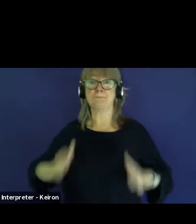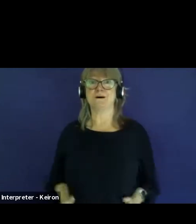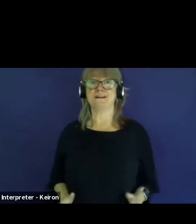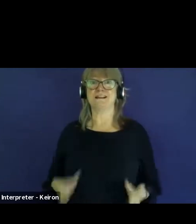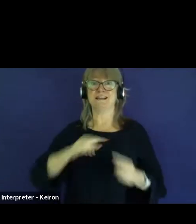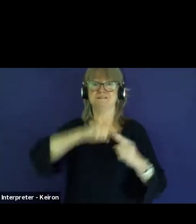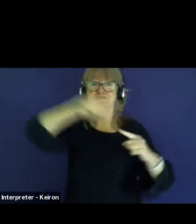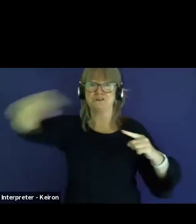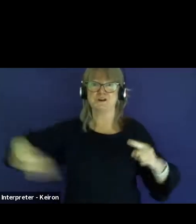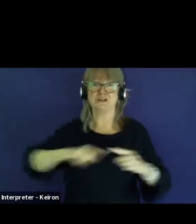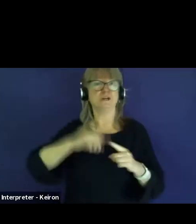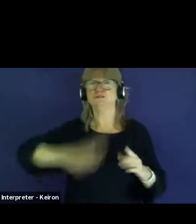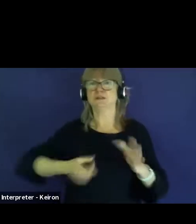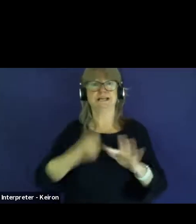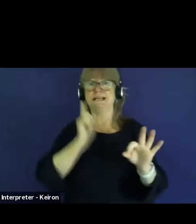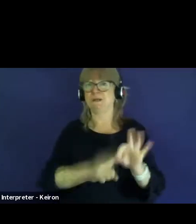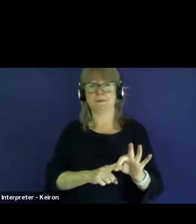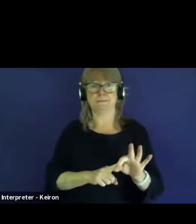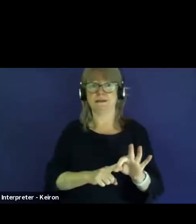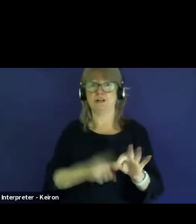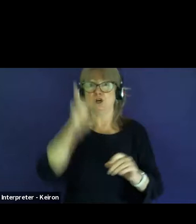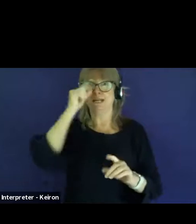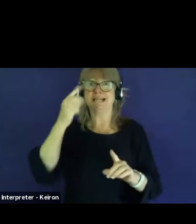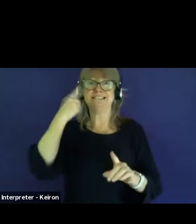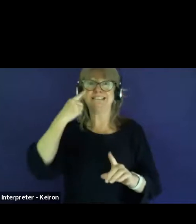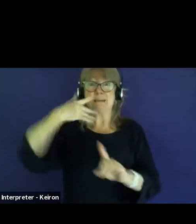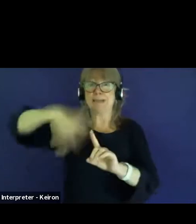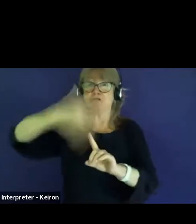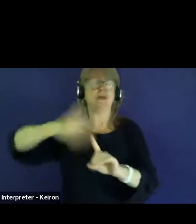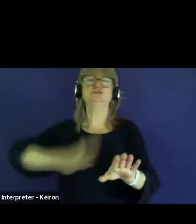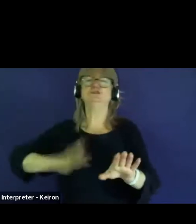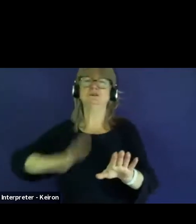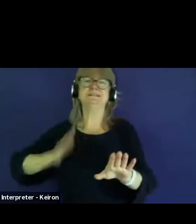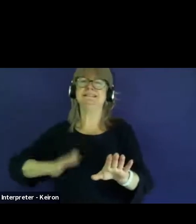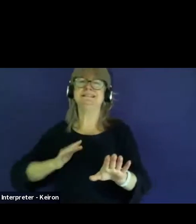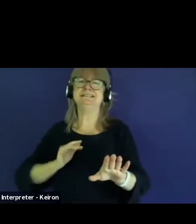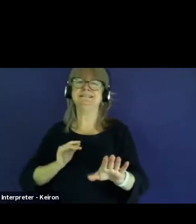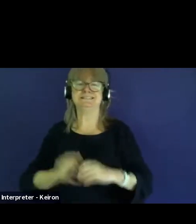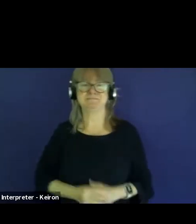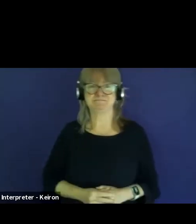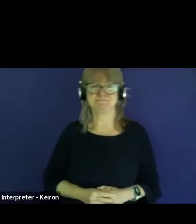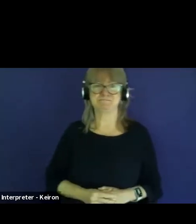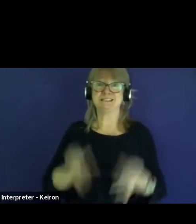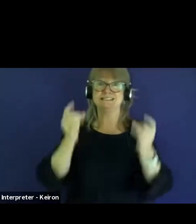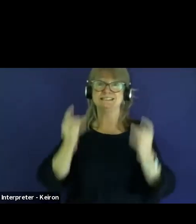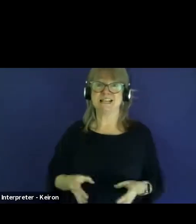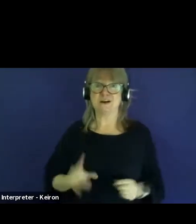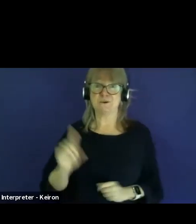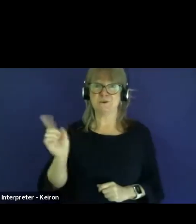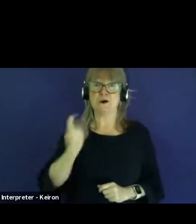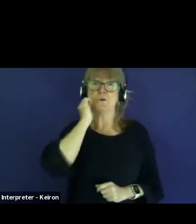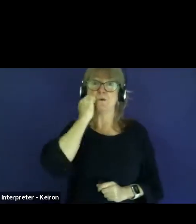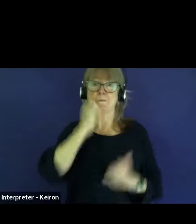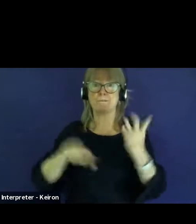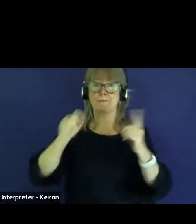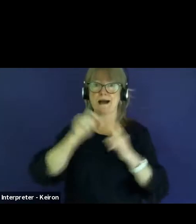No equipment required. Don't be scared off by my equipment in the background here. We won't need any of that. To start off with, we're going to do a bit of a warm